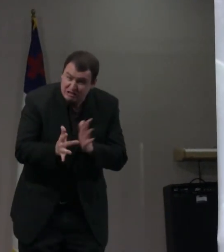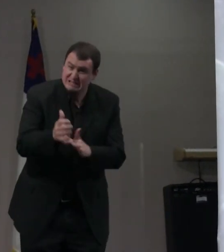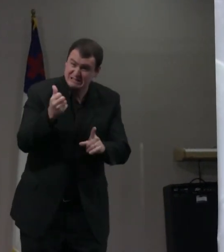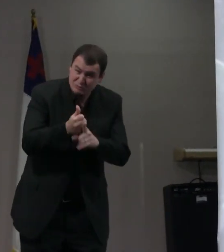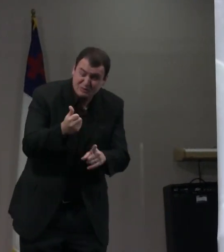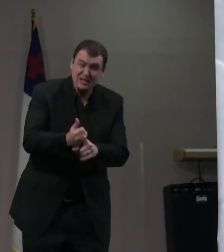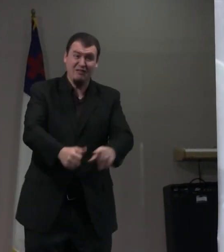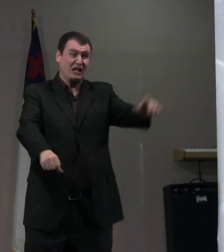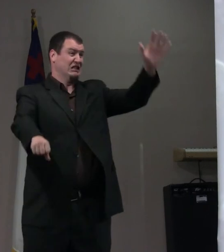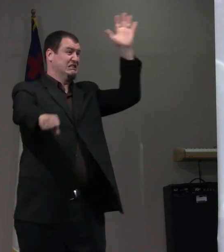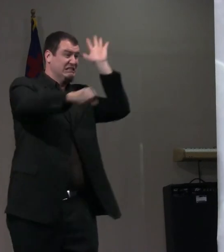Jesus